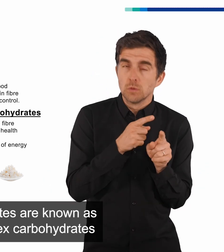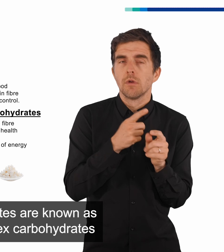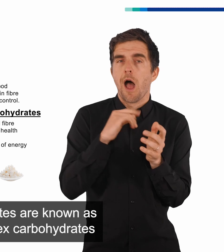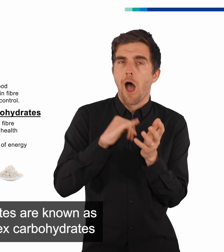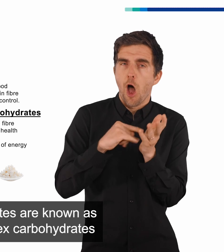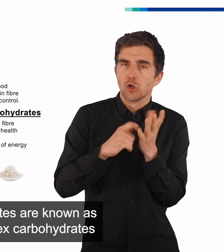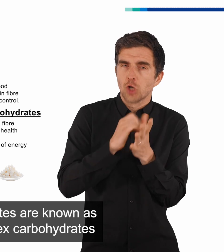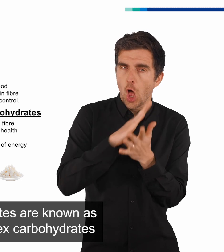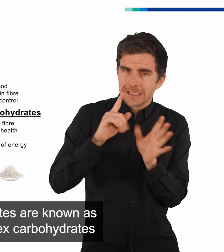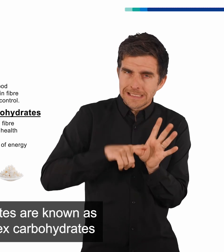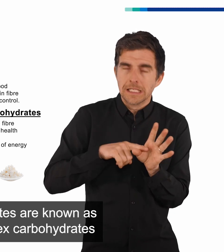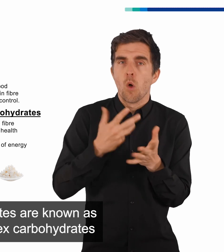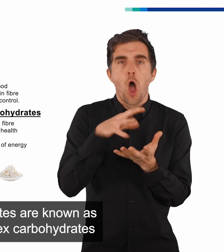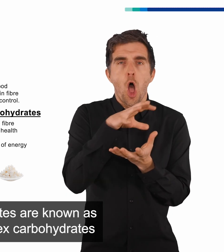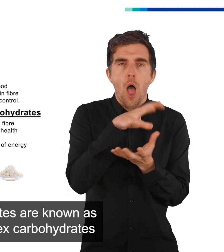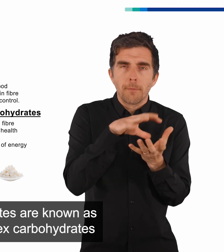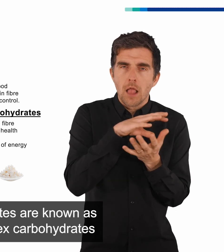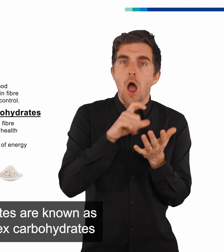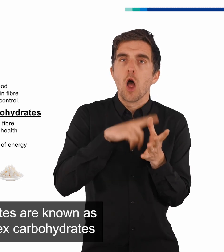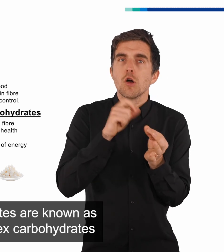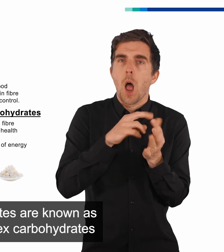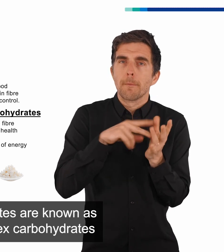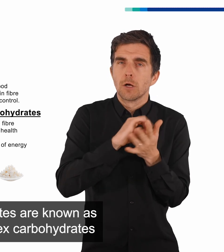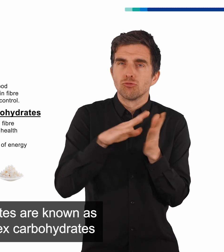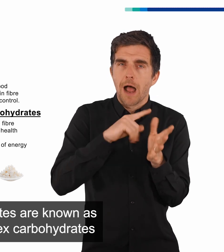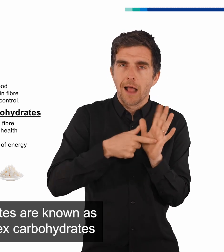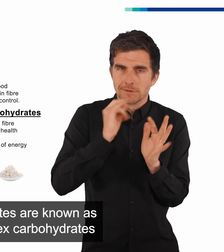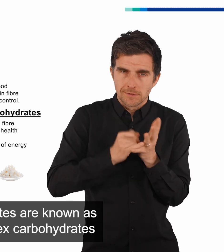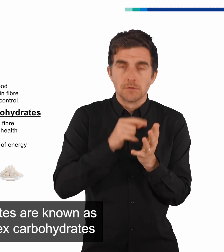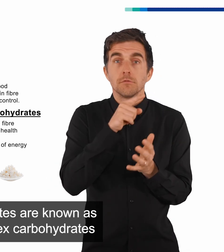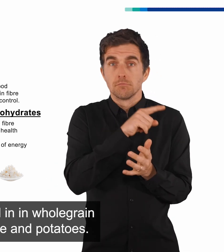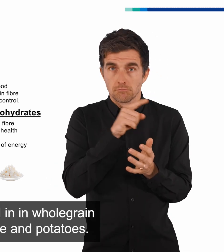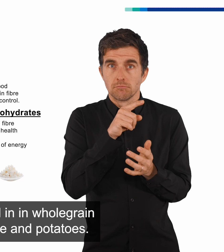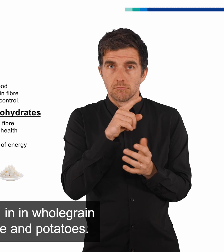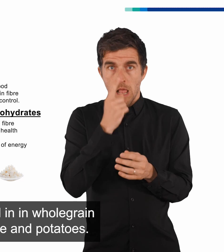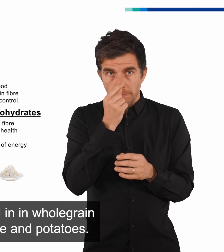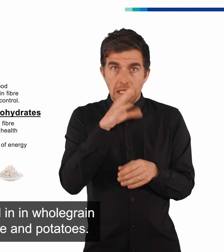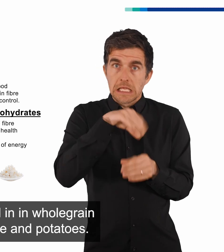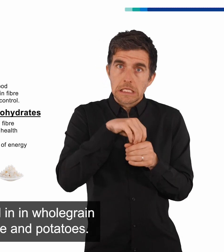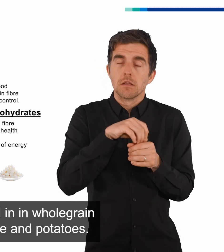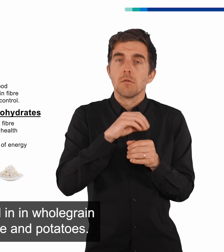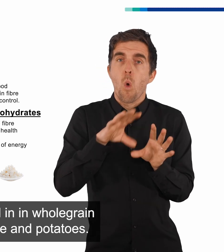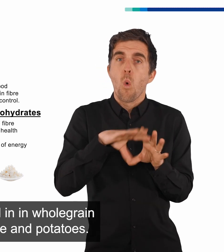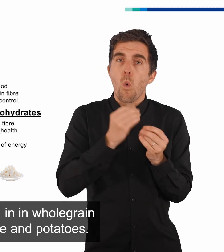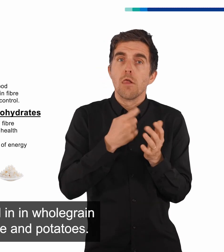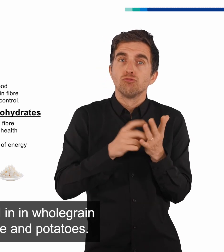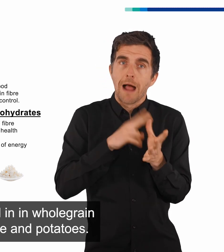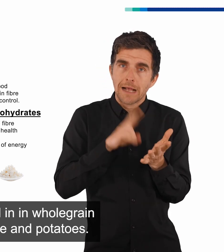whole grain bread, brown rice and potatoes. They are high in vitamins, minerals and